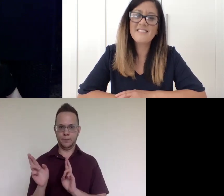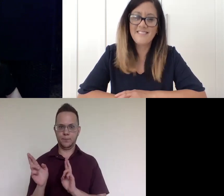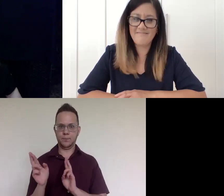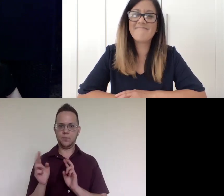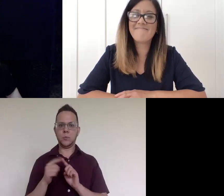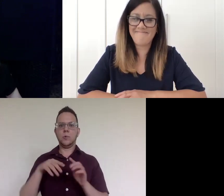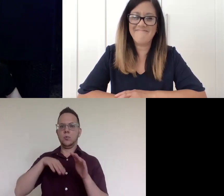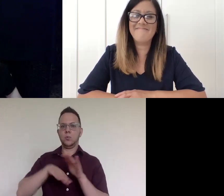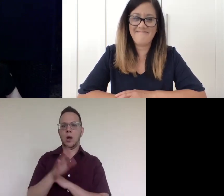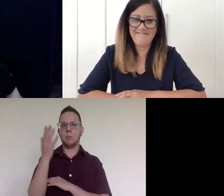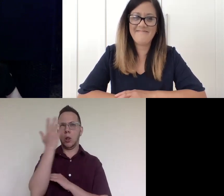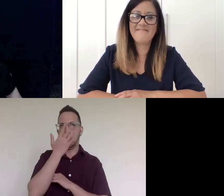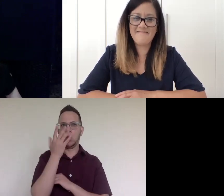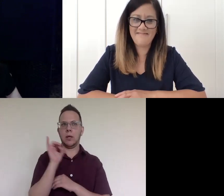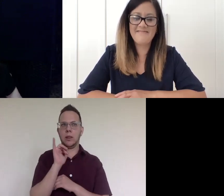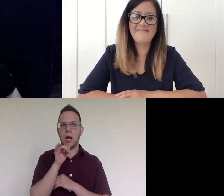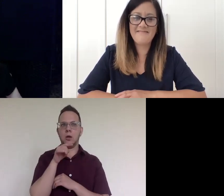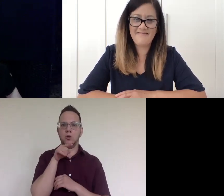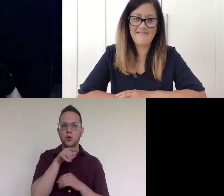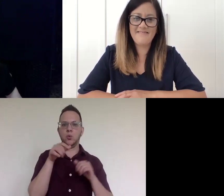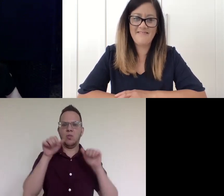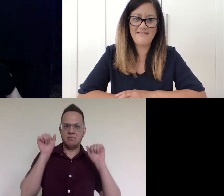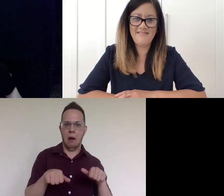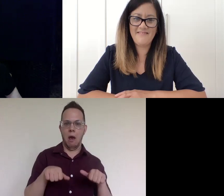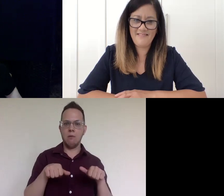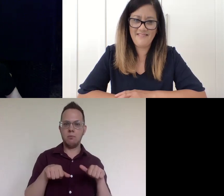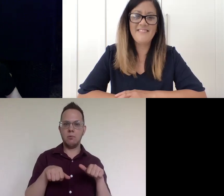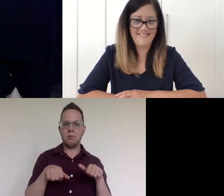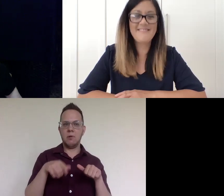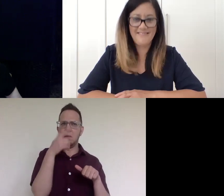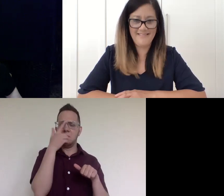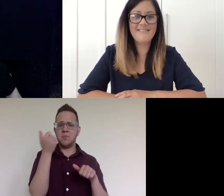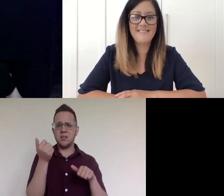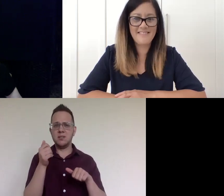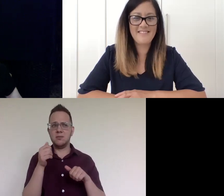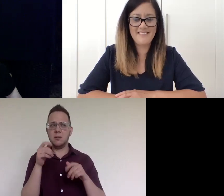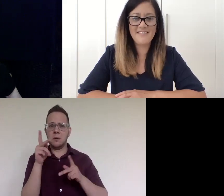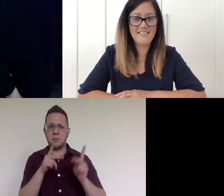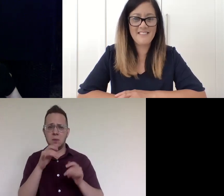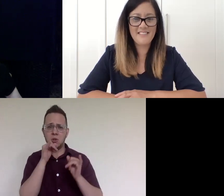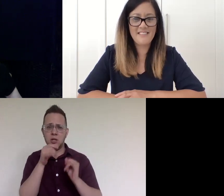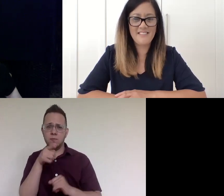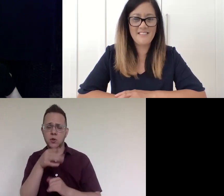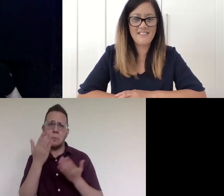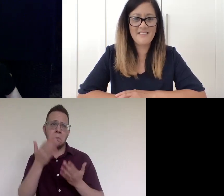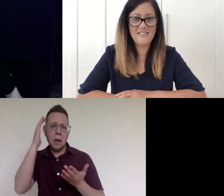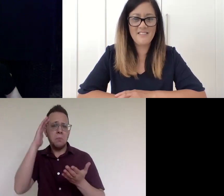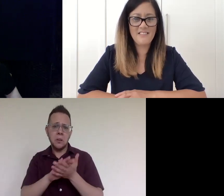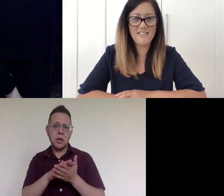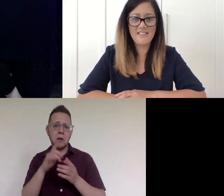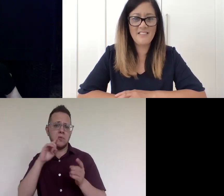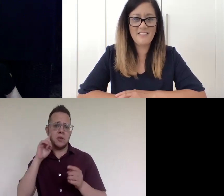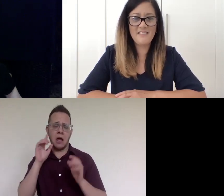school, but you need to come in looking ready. You need to come in looking like you can handle the